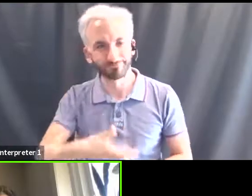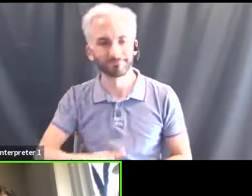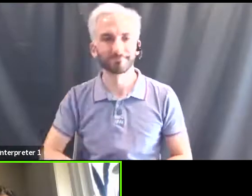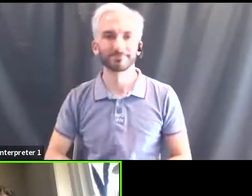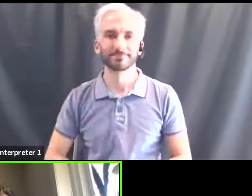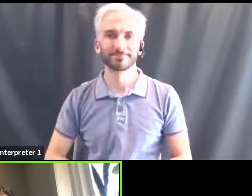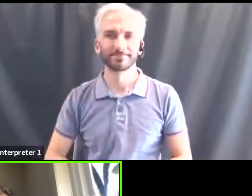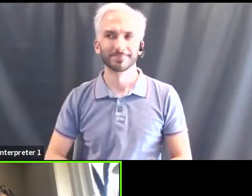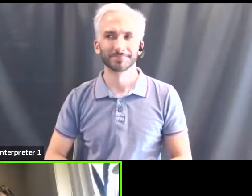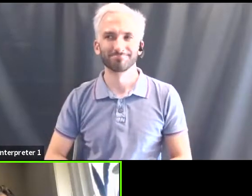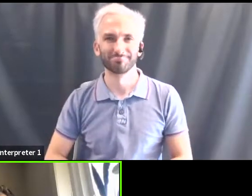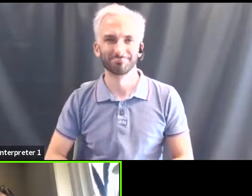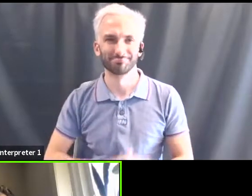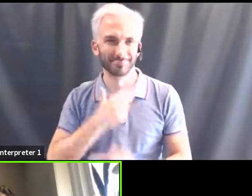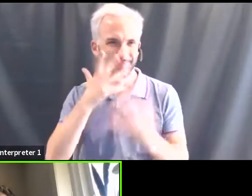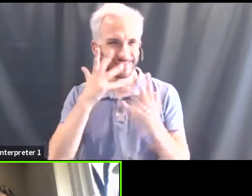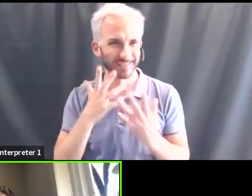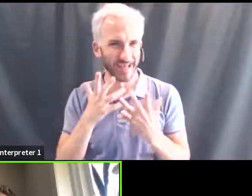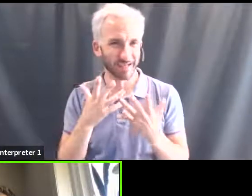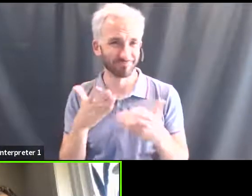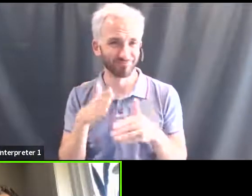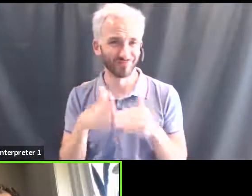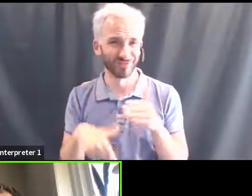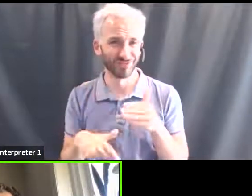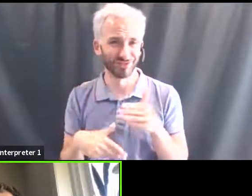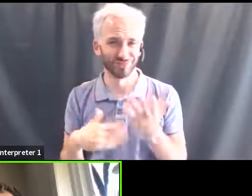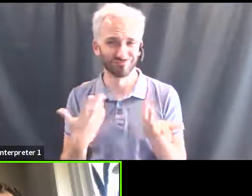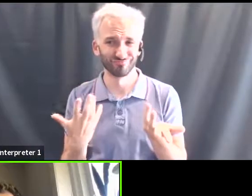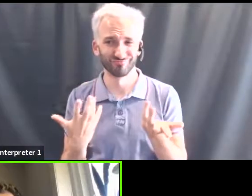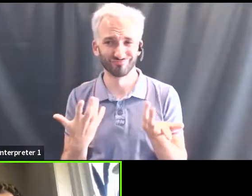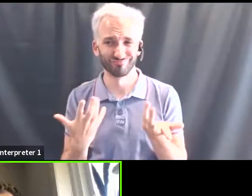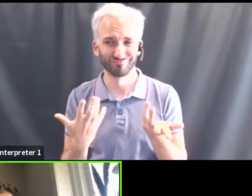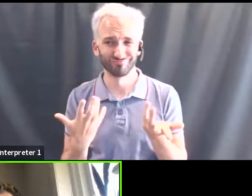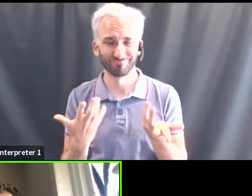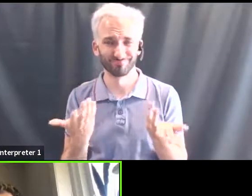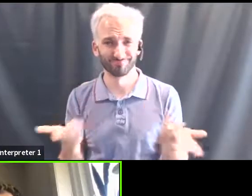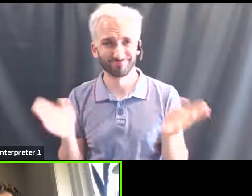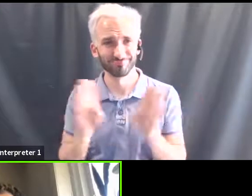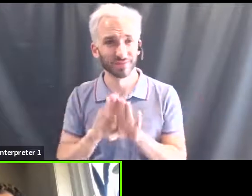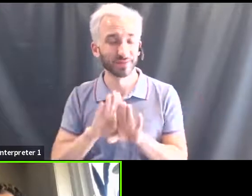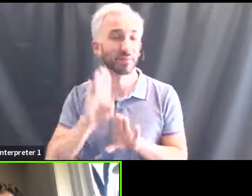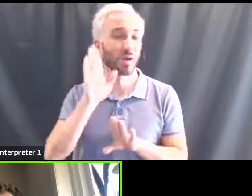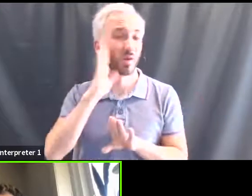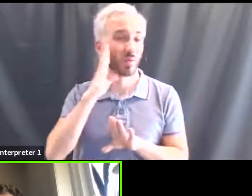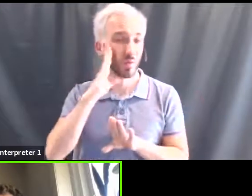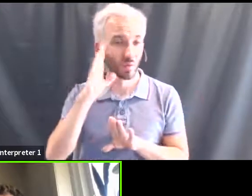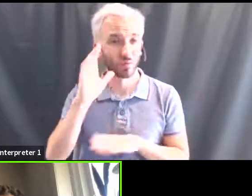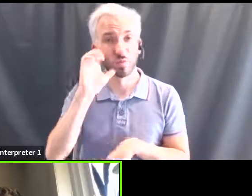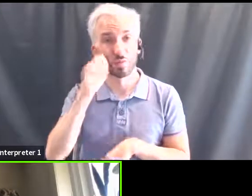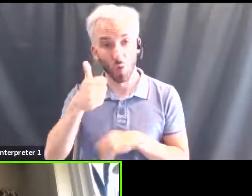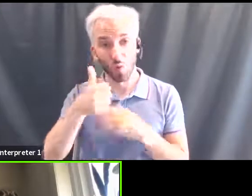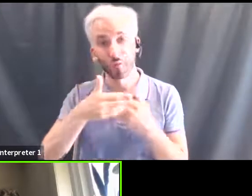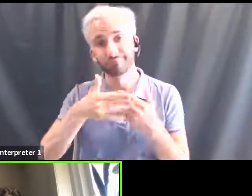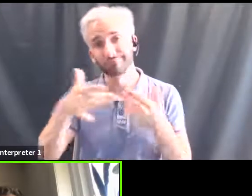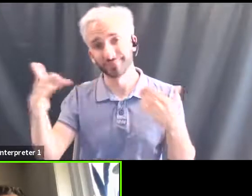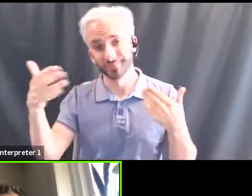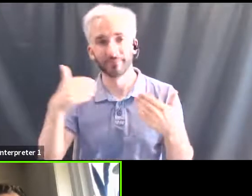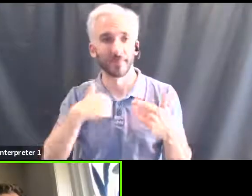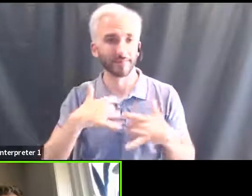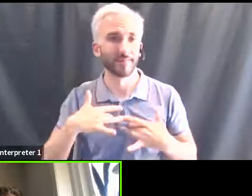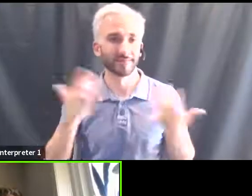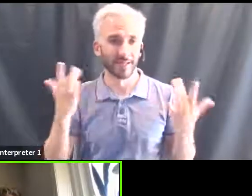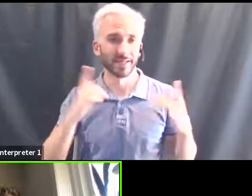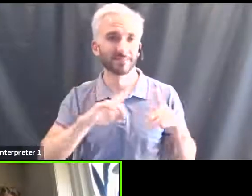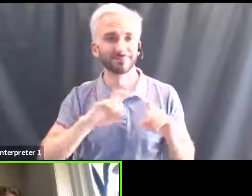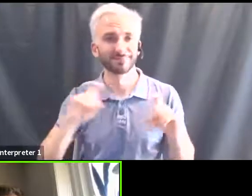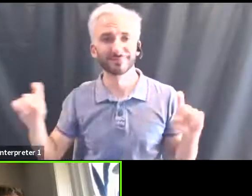I'm so sad that we have to leave, that it's the end, but we have more events tomorrow, and I will bring Jin and